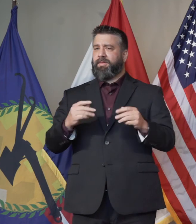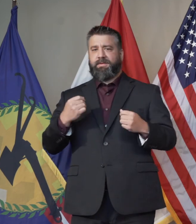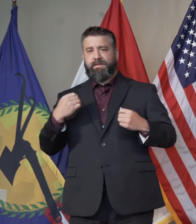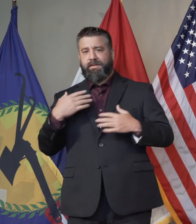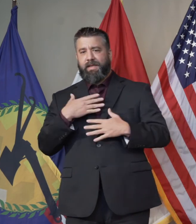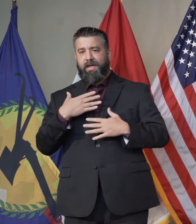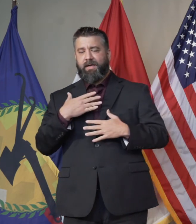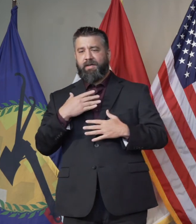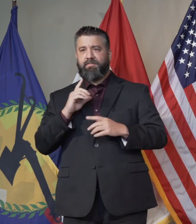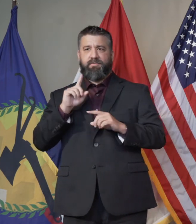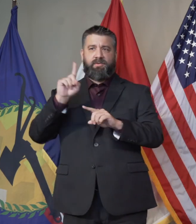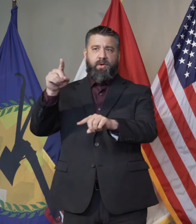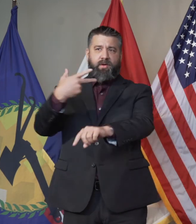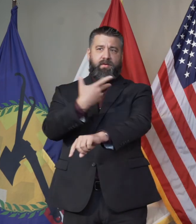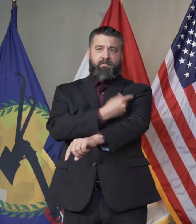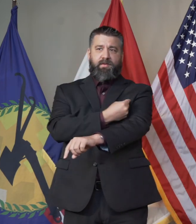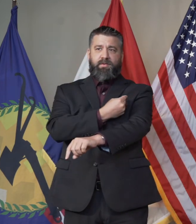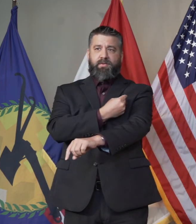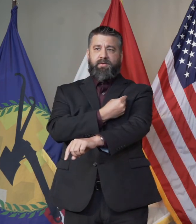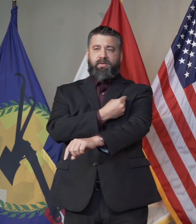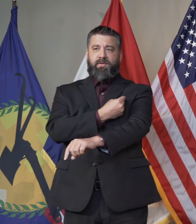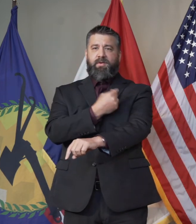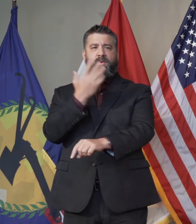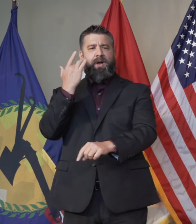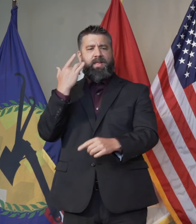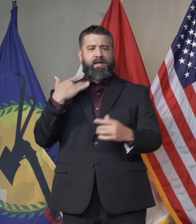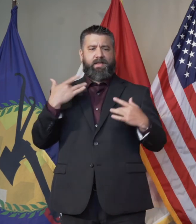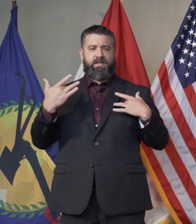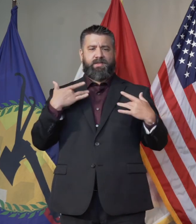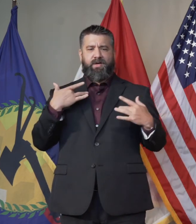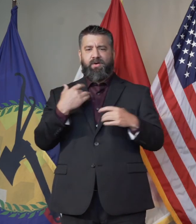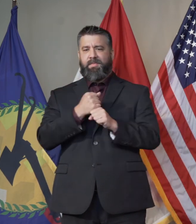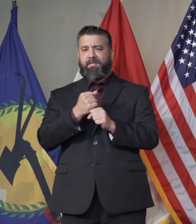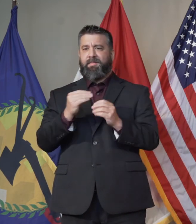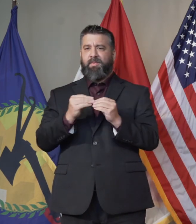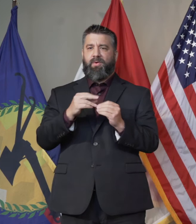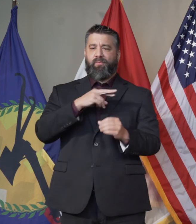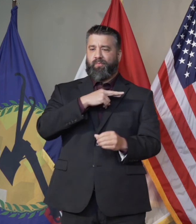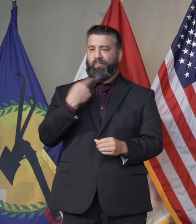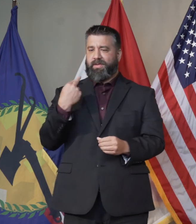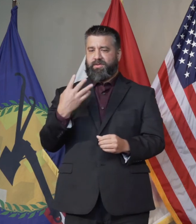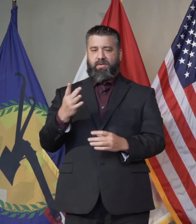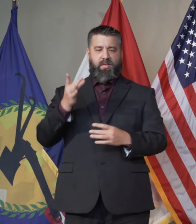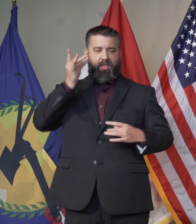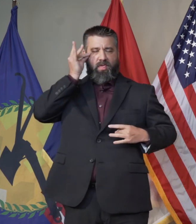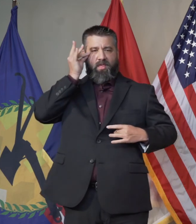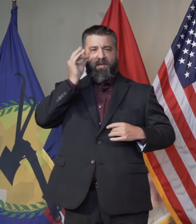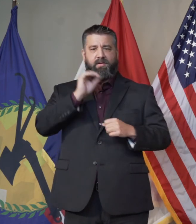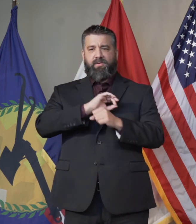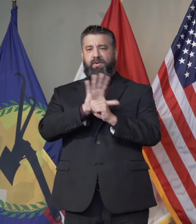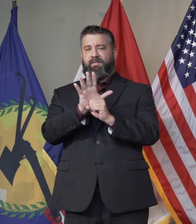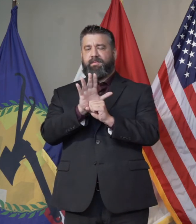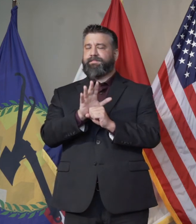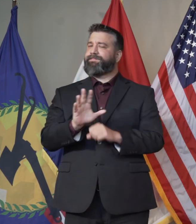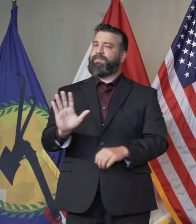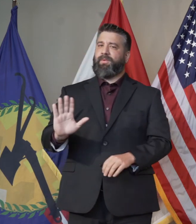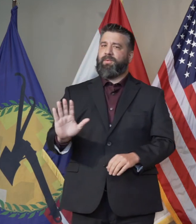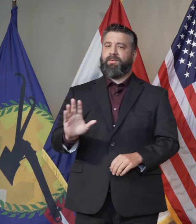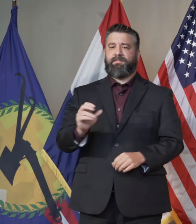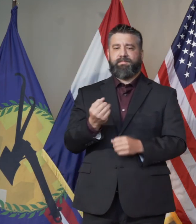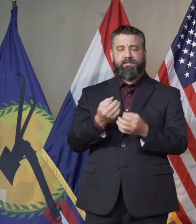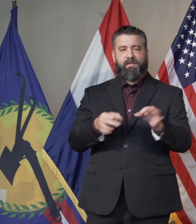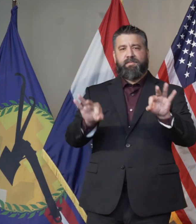of going to get the flu shot with concerns that that will make them more susceptible to getting COVID-19. No, it's important to understand of